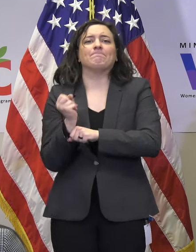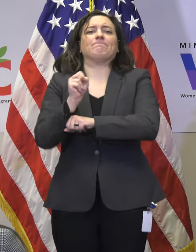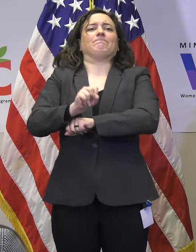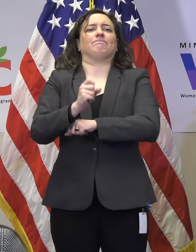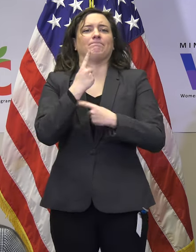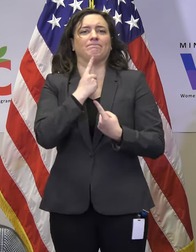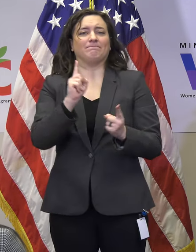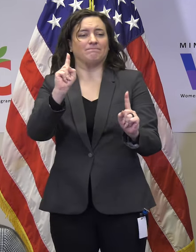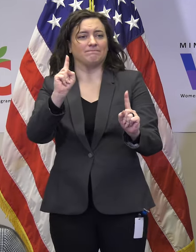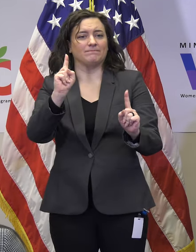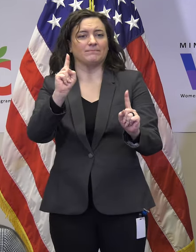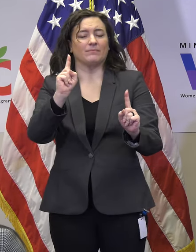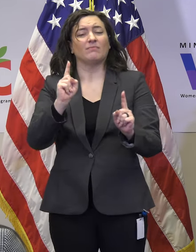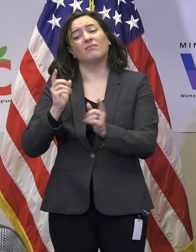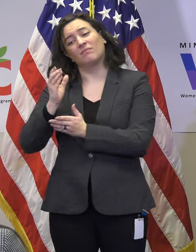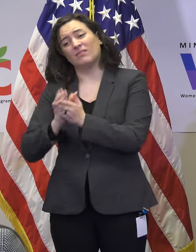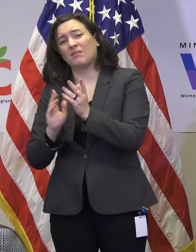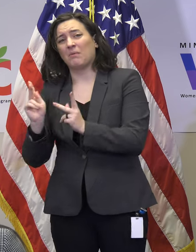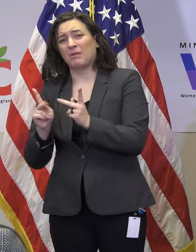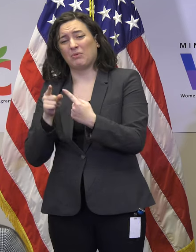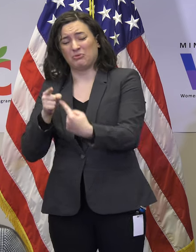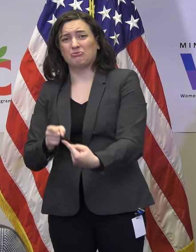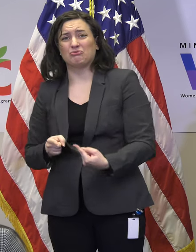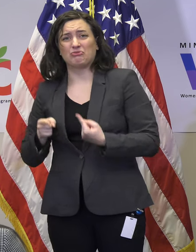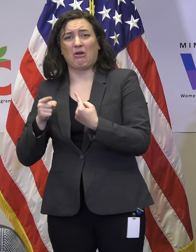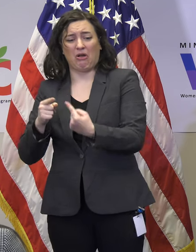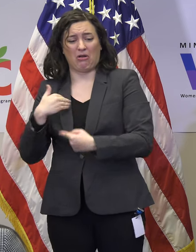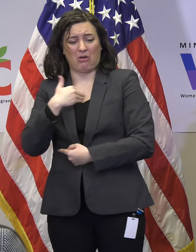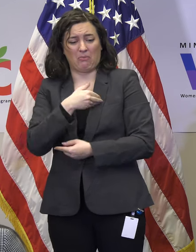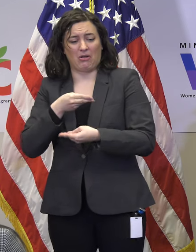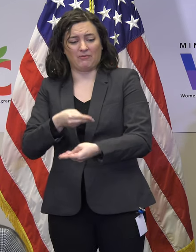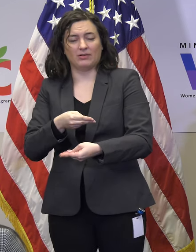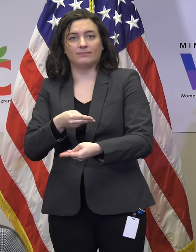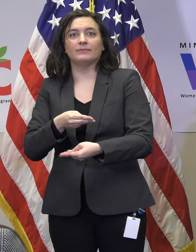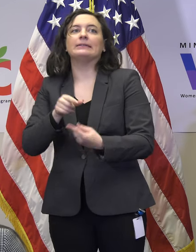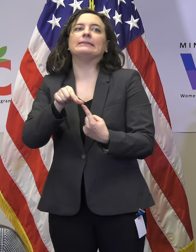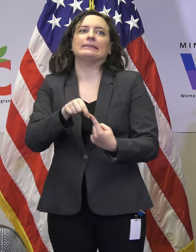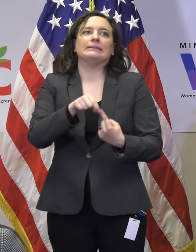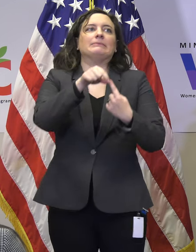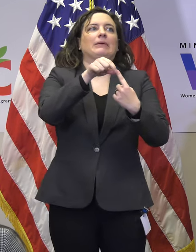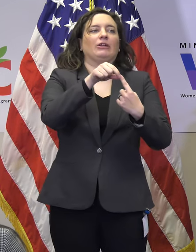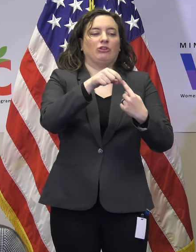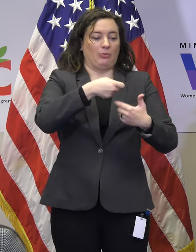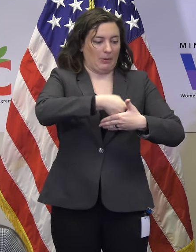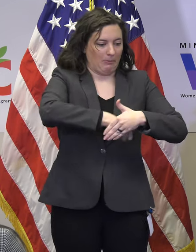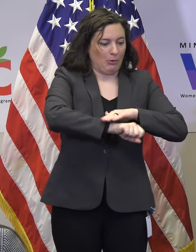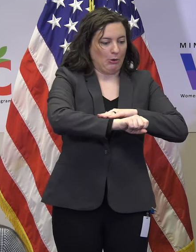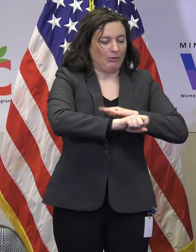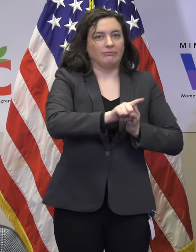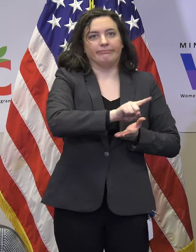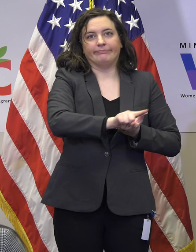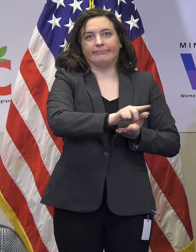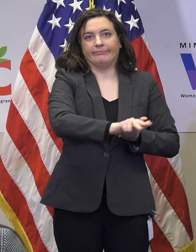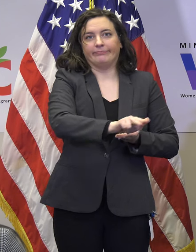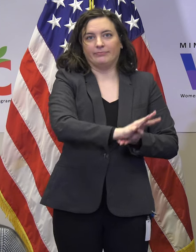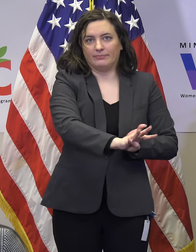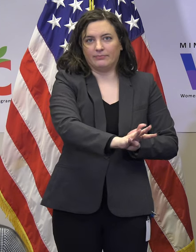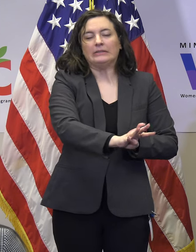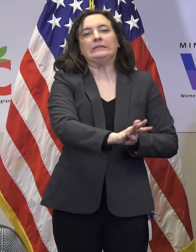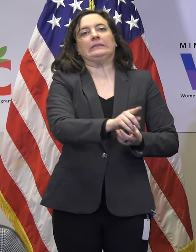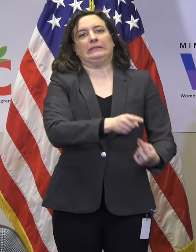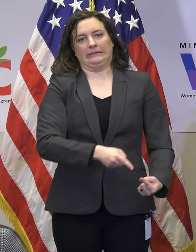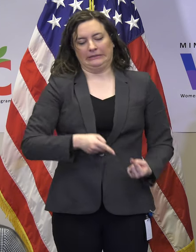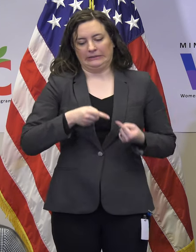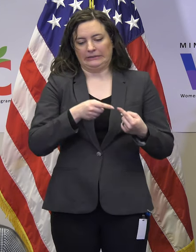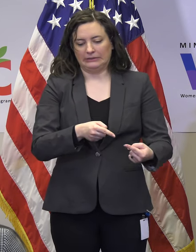for some people, especially during the first few weeks after you just give birth. So I make sure that all my